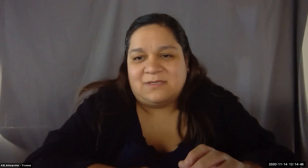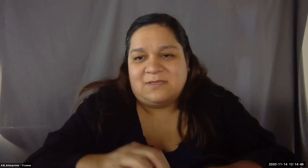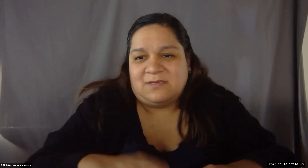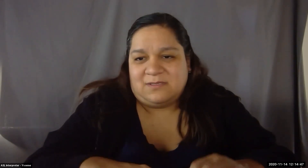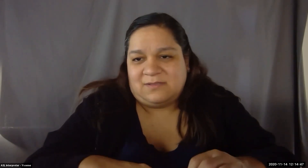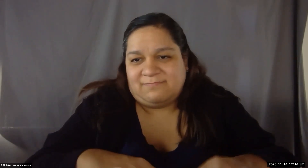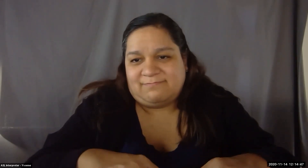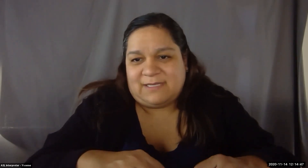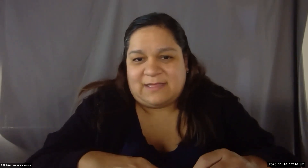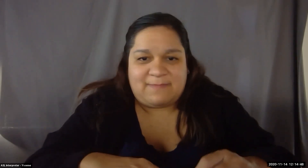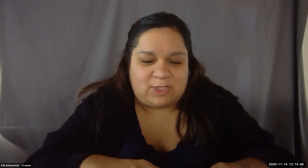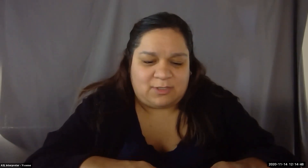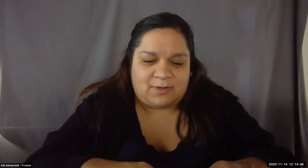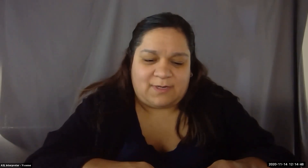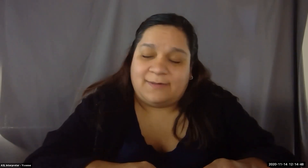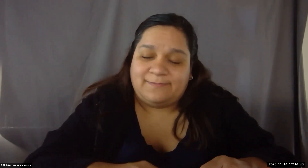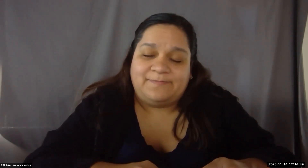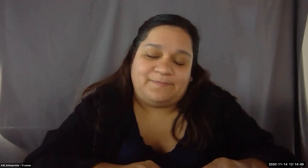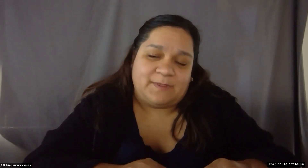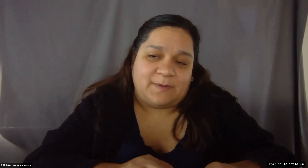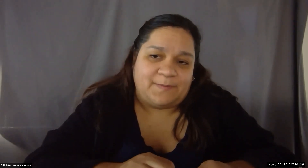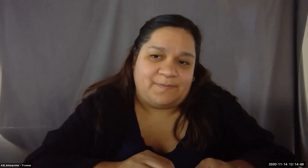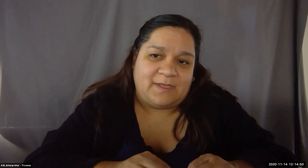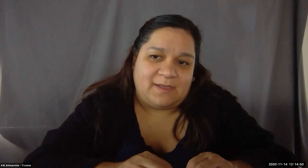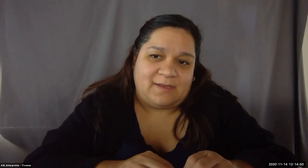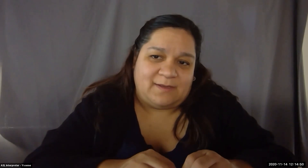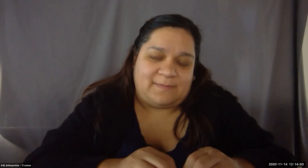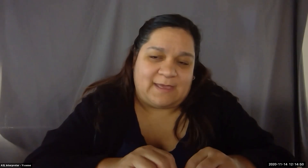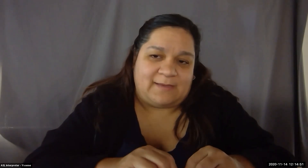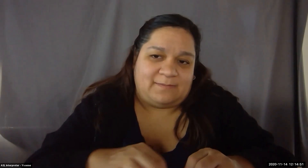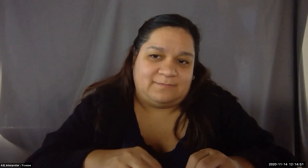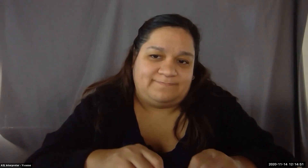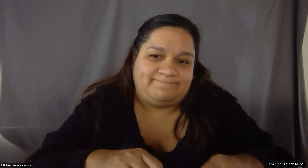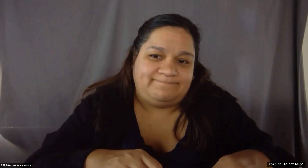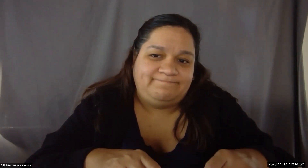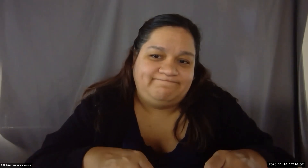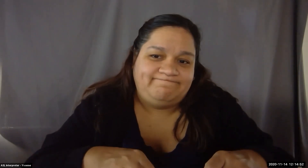problems. Nothing major. That's good. Yeah.